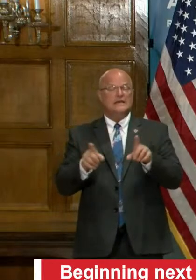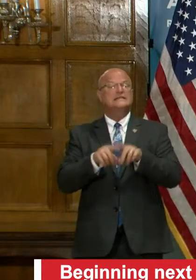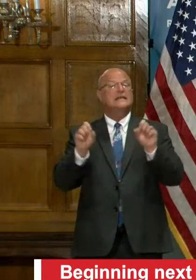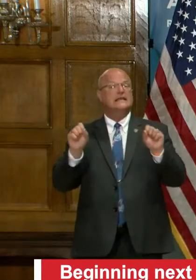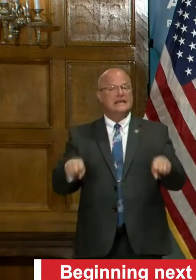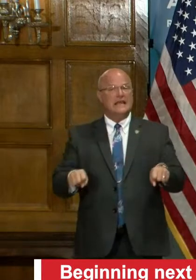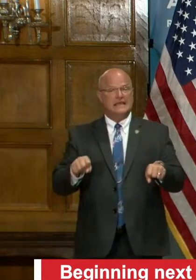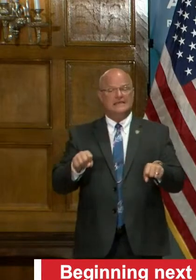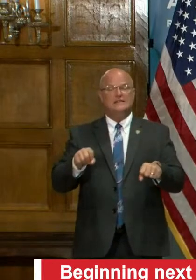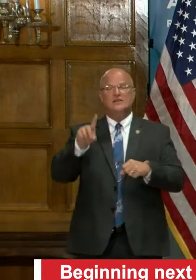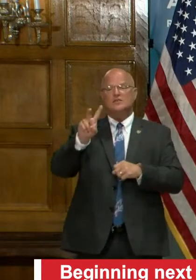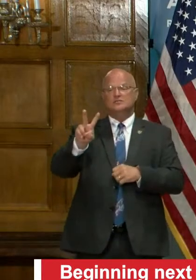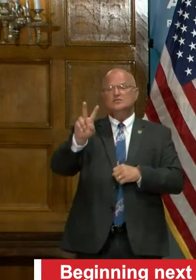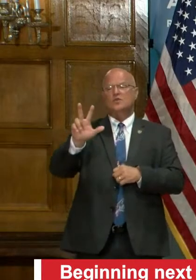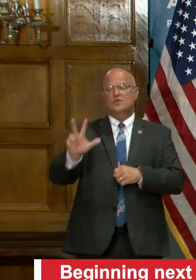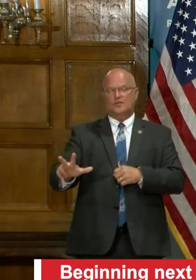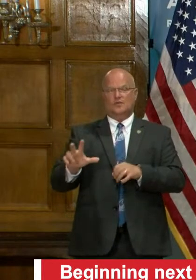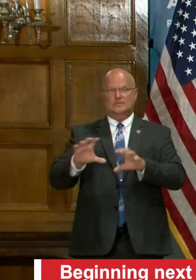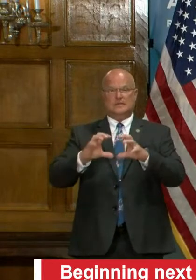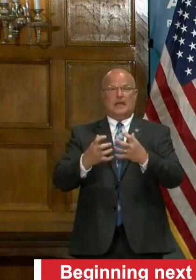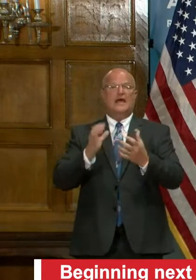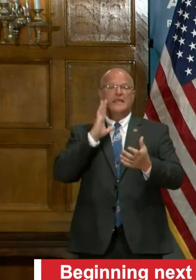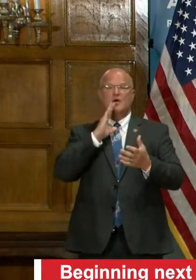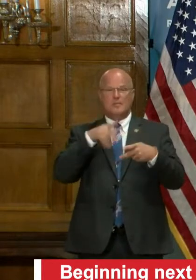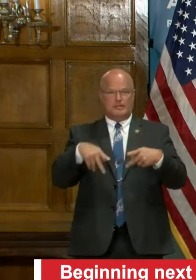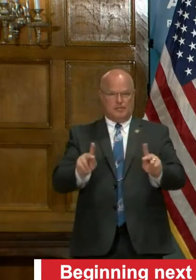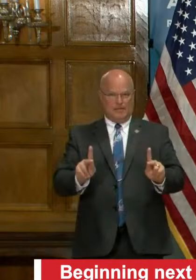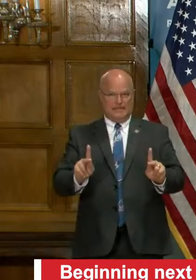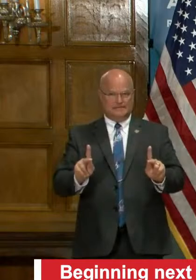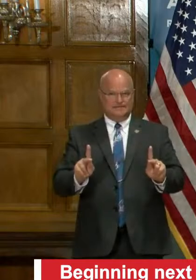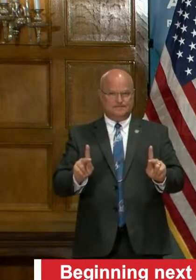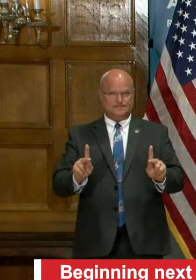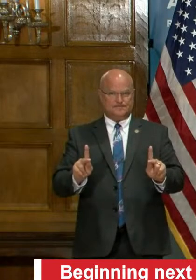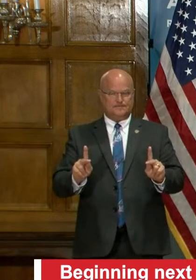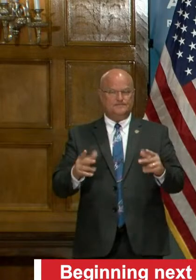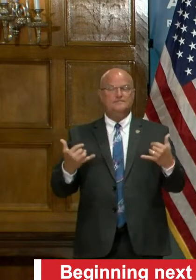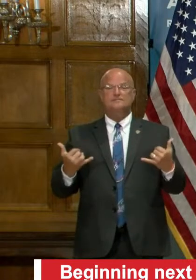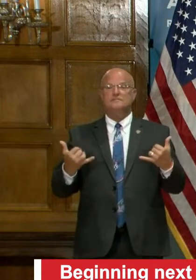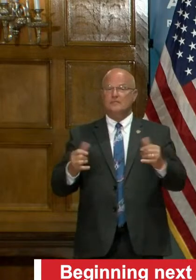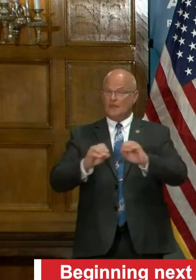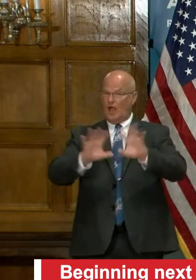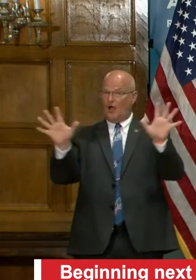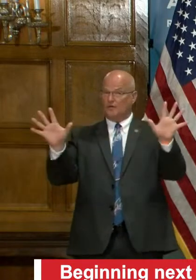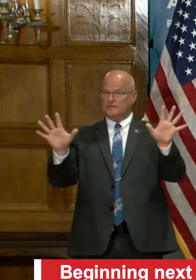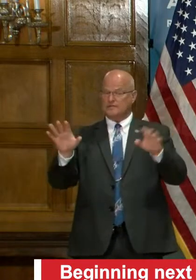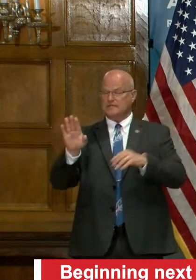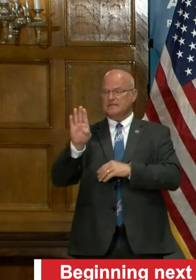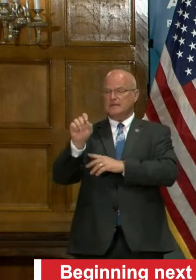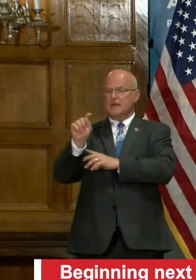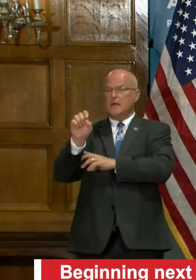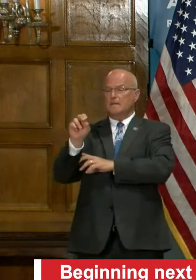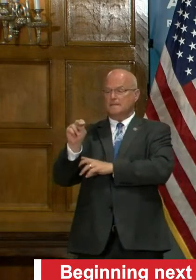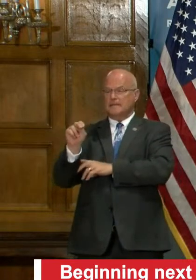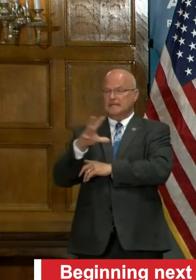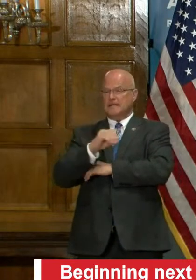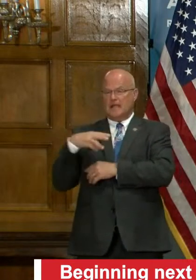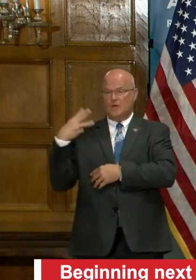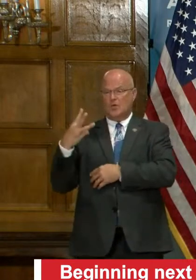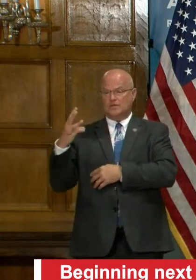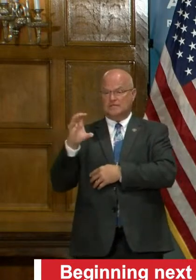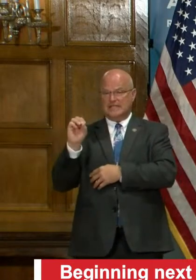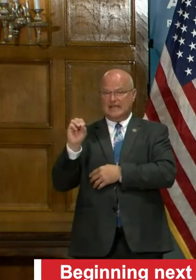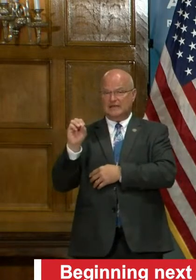they can, to a 2/3 capacity that will be permitted. Now, obviously, Benton and Washington County has been